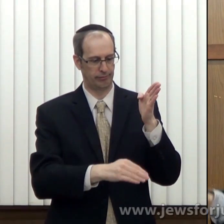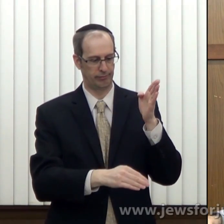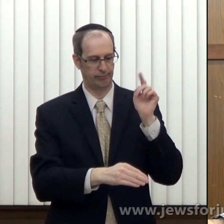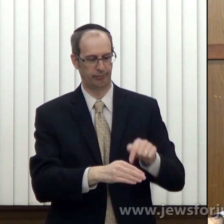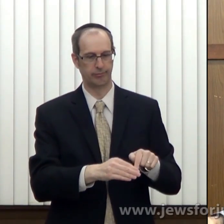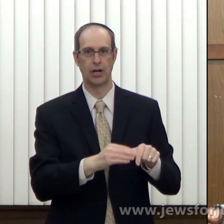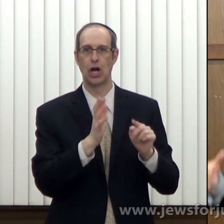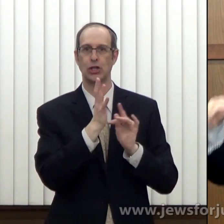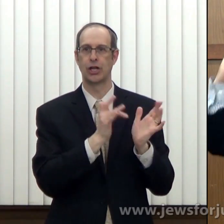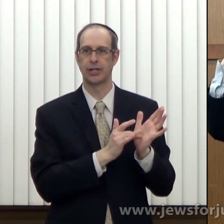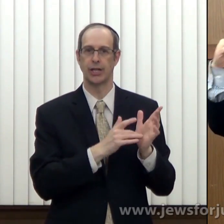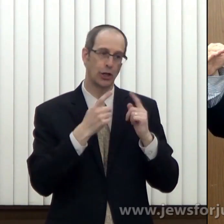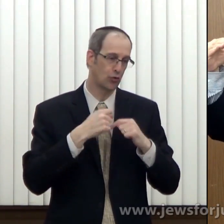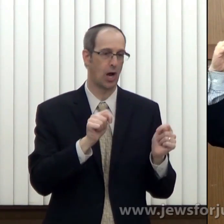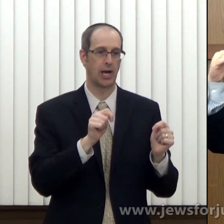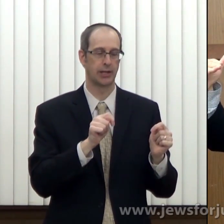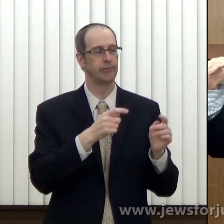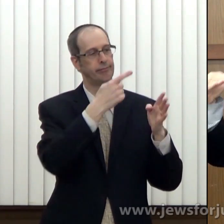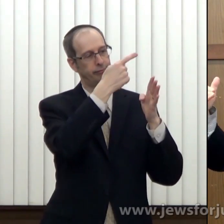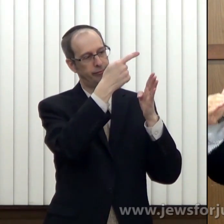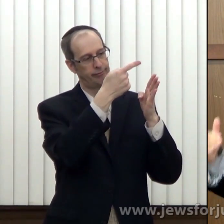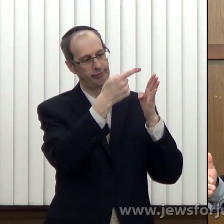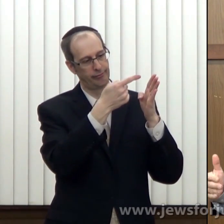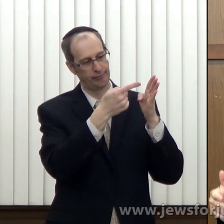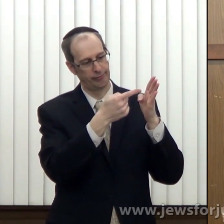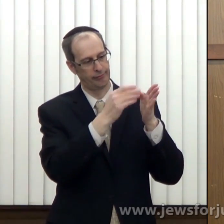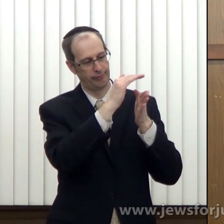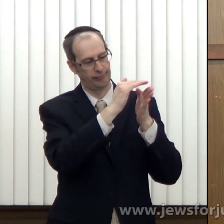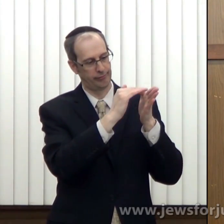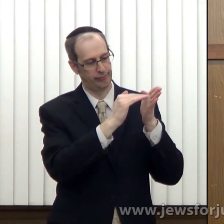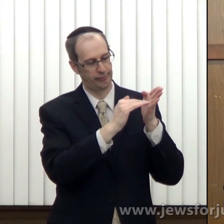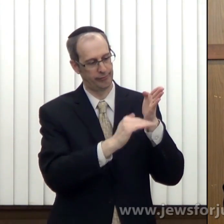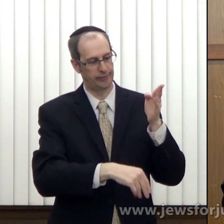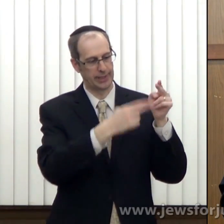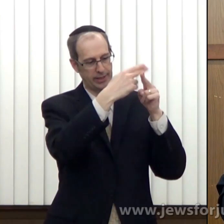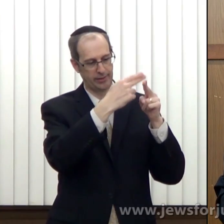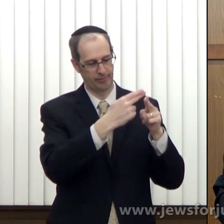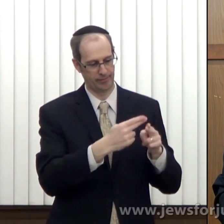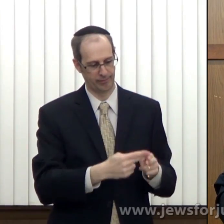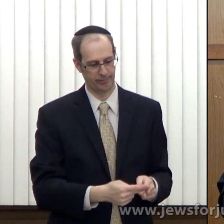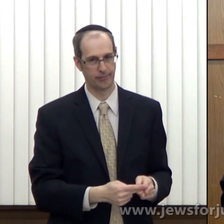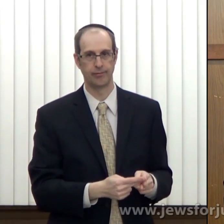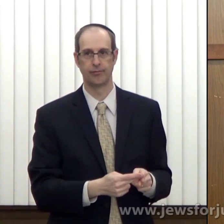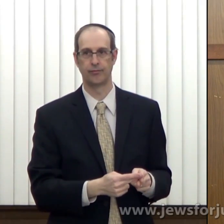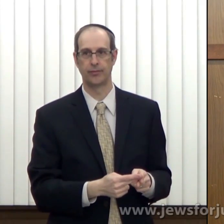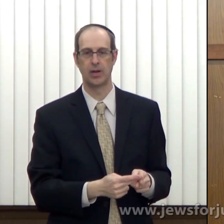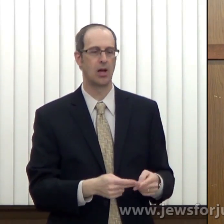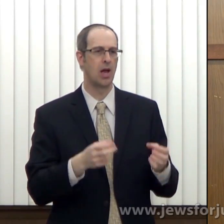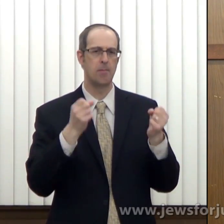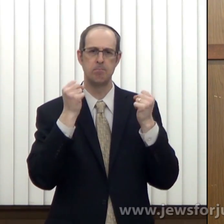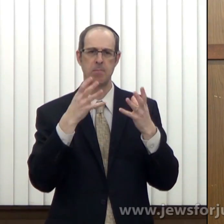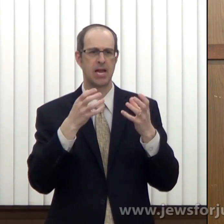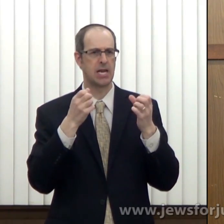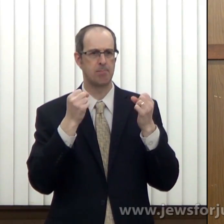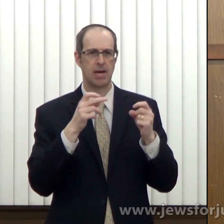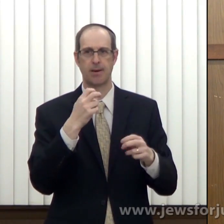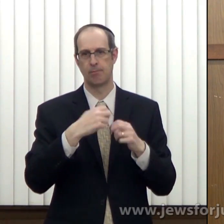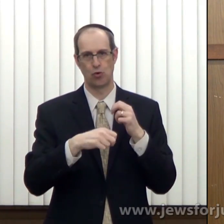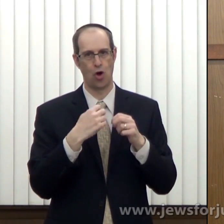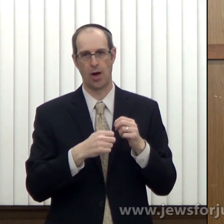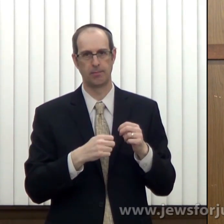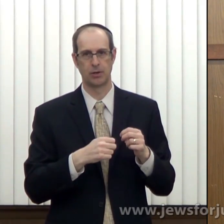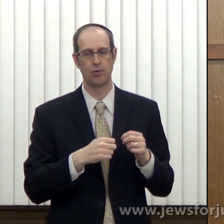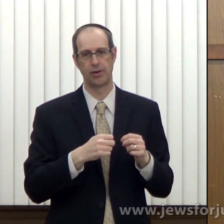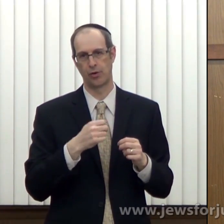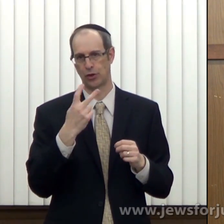to Jesus. Try to trace to give you all of the names. There are many, many problems with